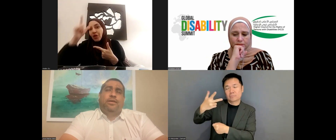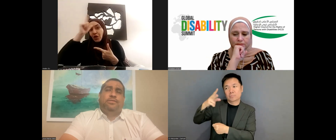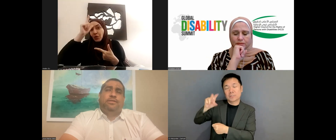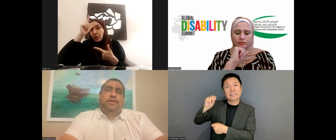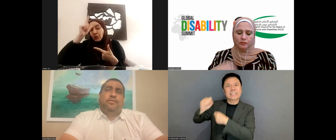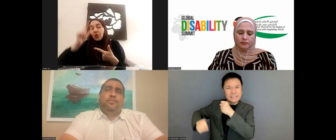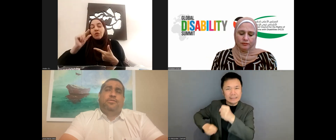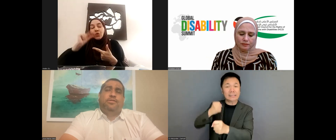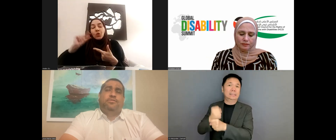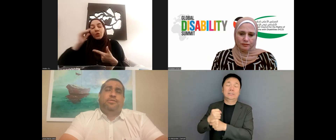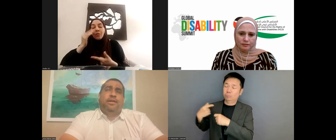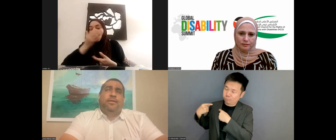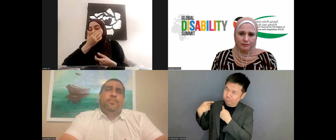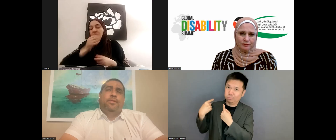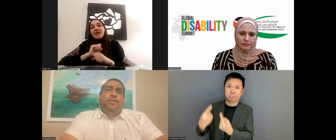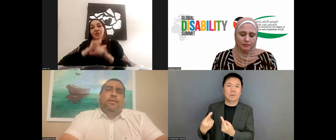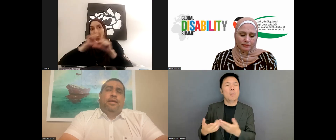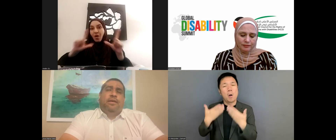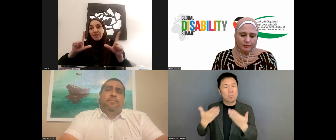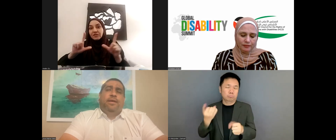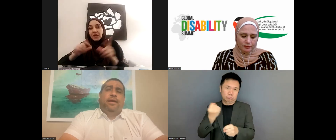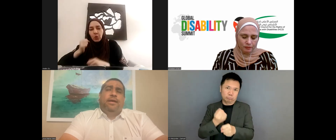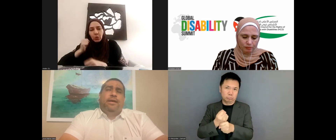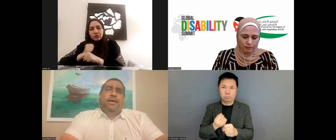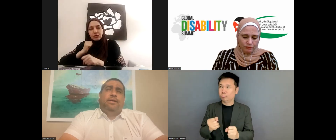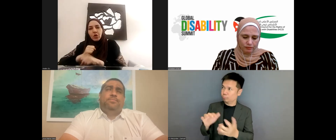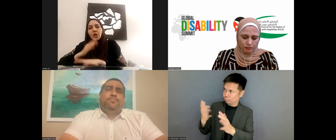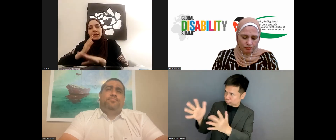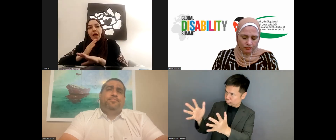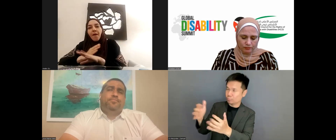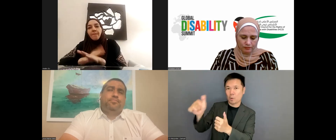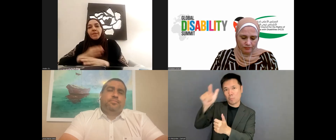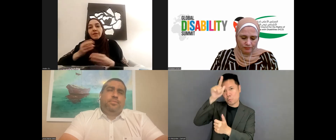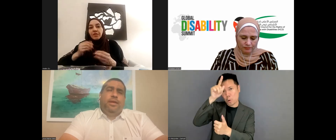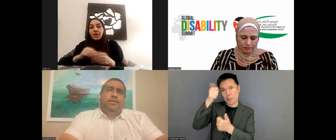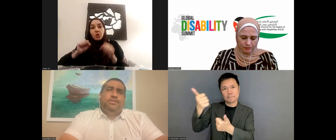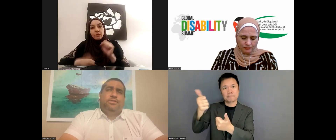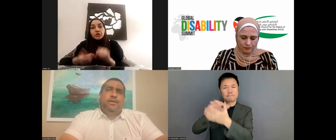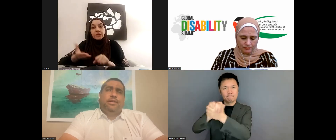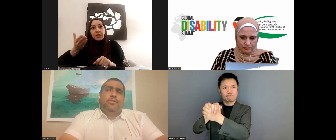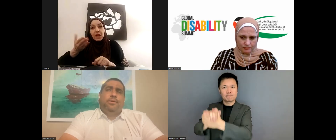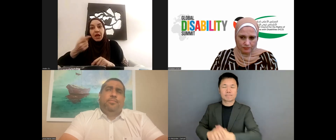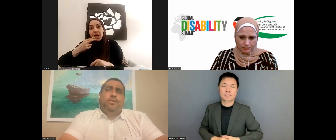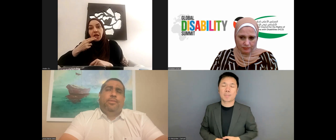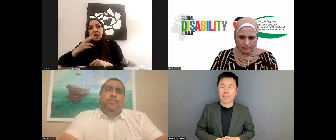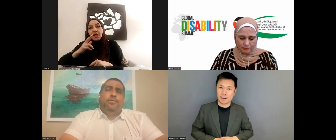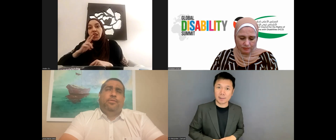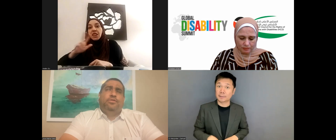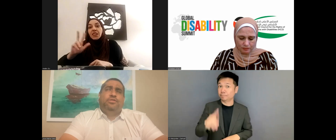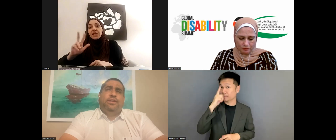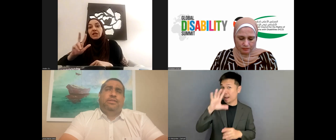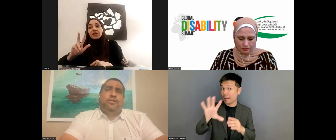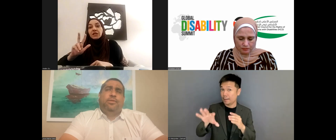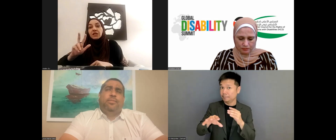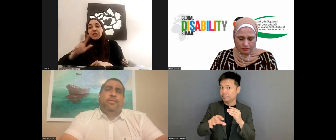So thanks and congratulations for that. If may I, and just talking a little bit more about